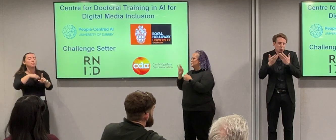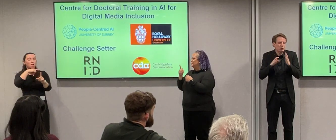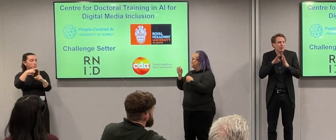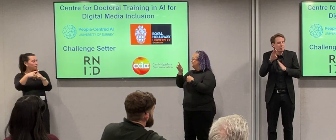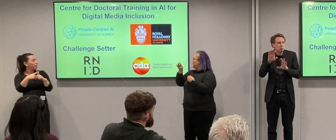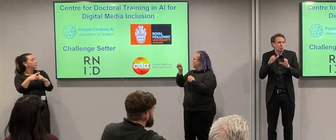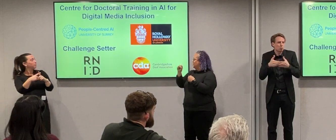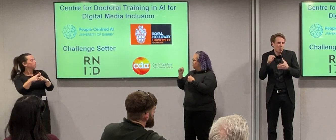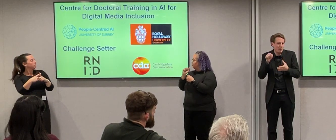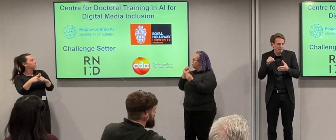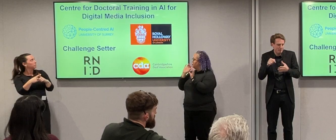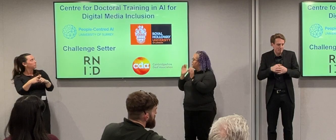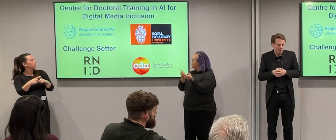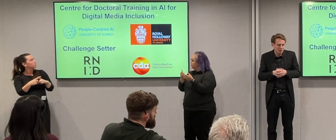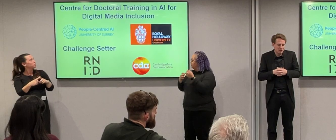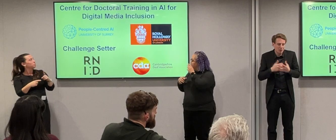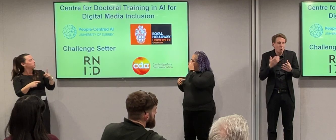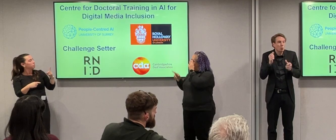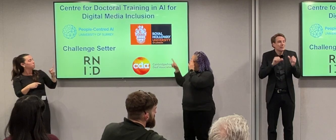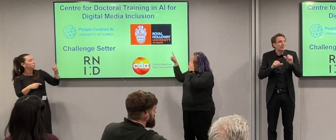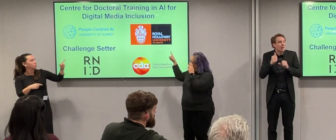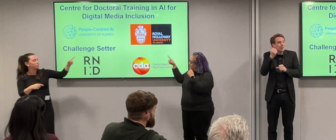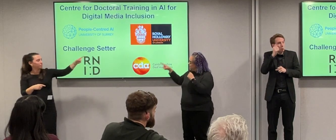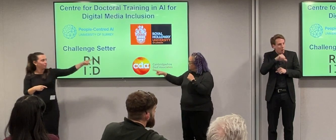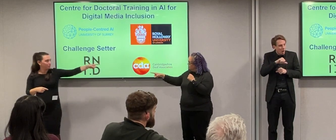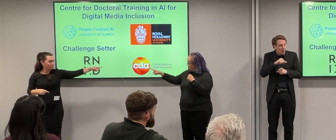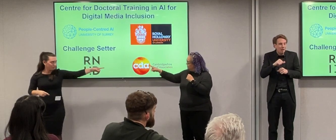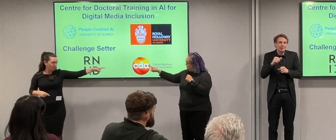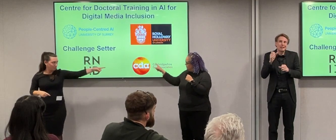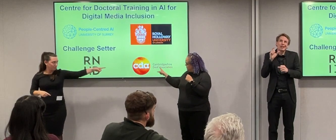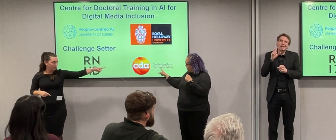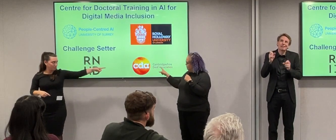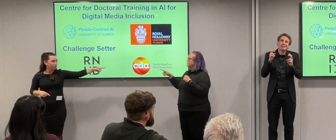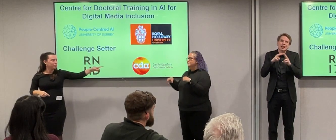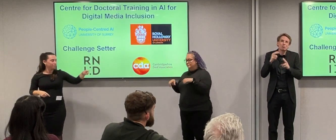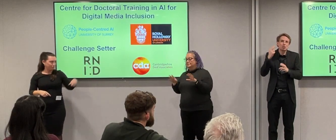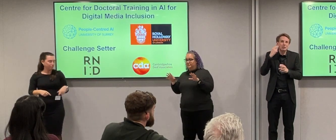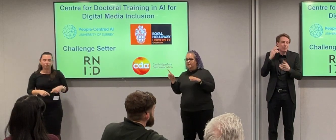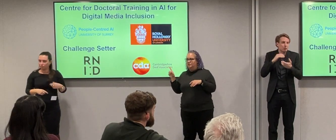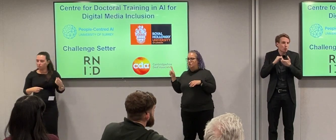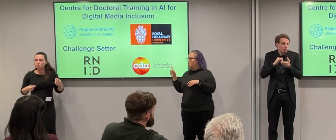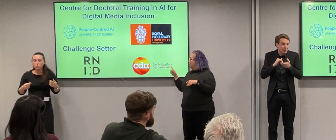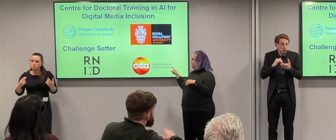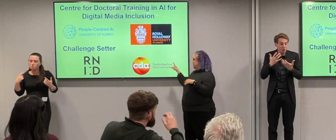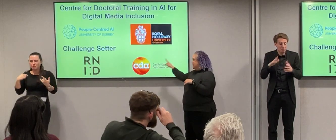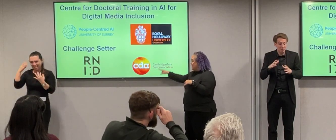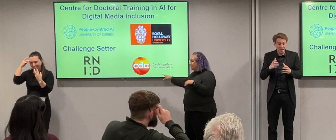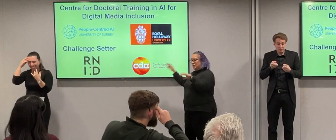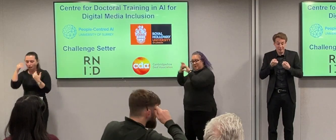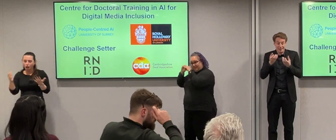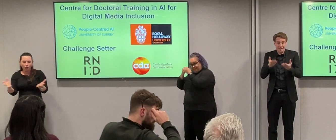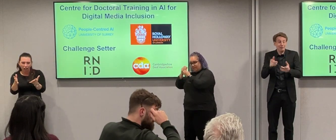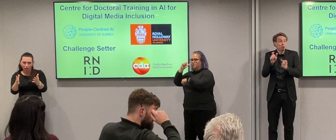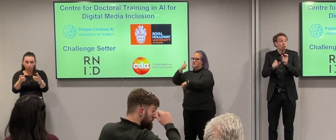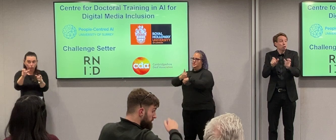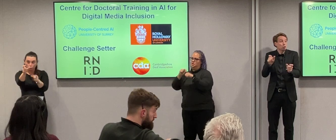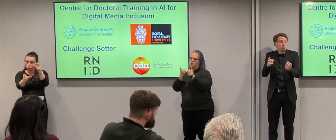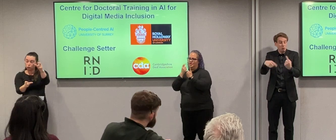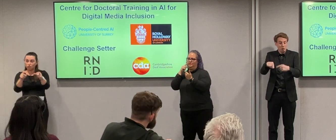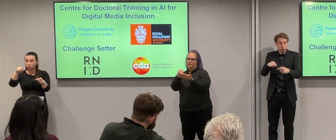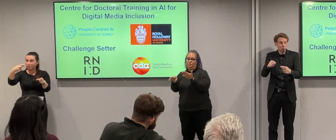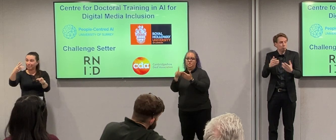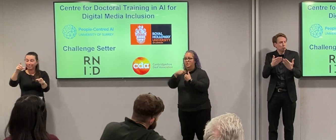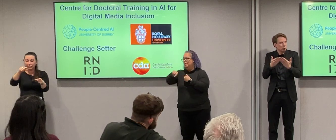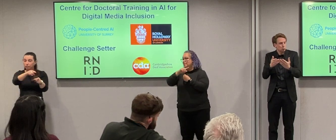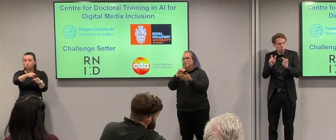collaborators on the ScienceWise project, the Cambridgeshire Deaf Association, set this challenge for the students. Go out, and now these are students that are